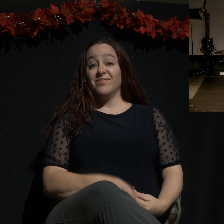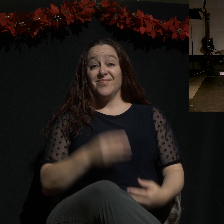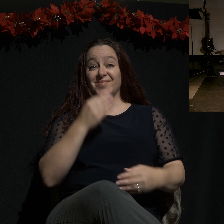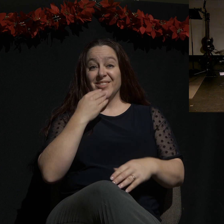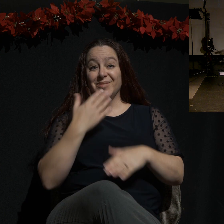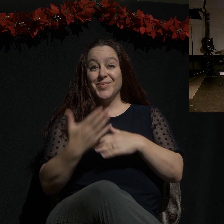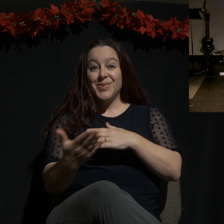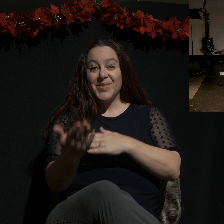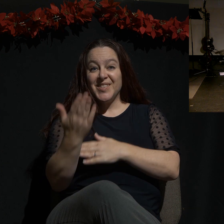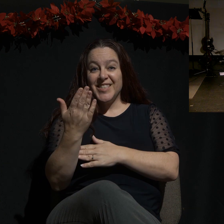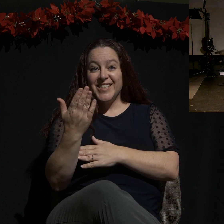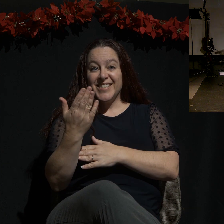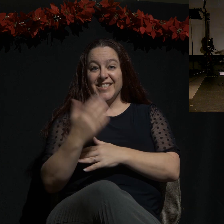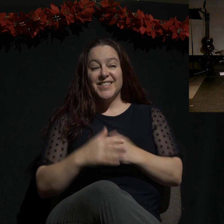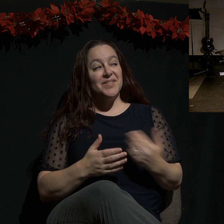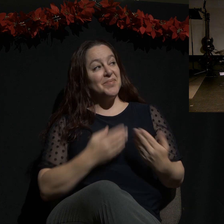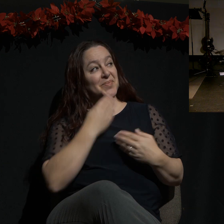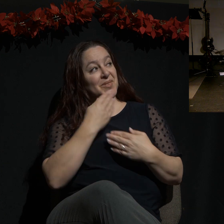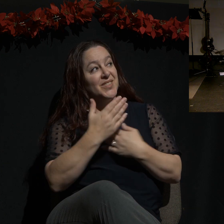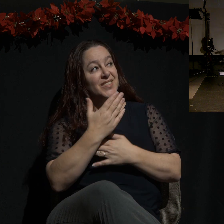Good morning.